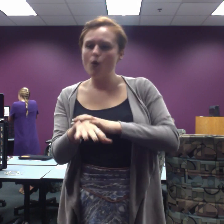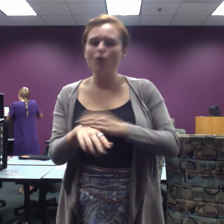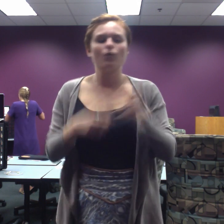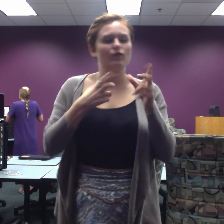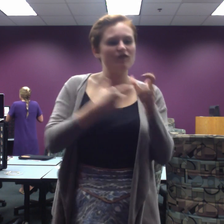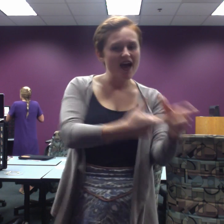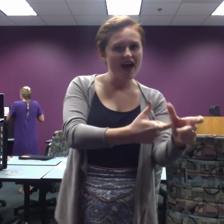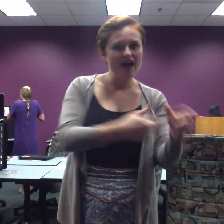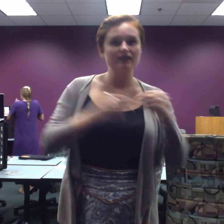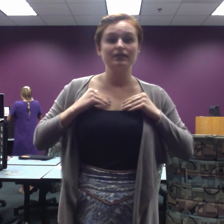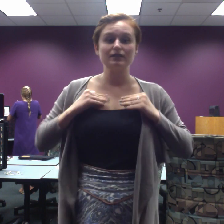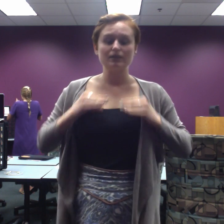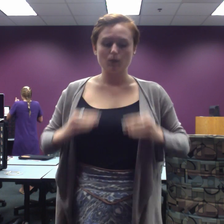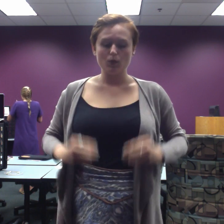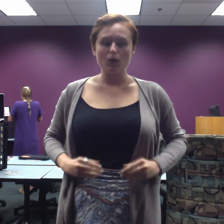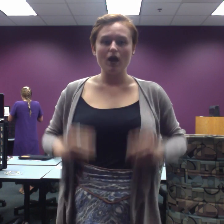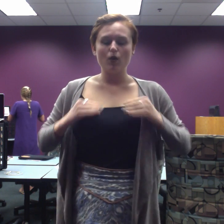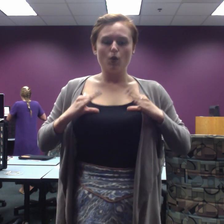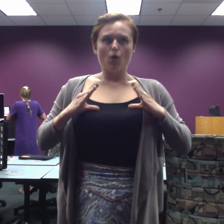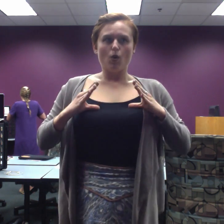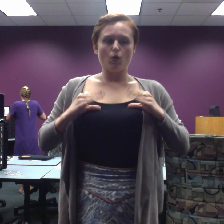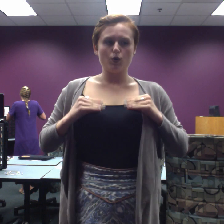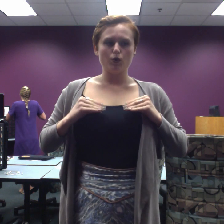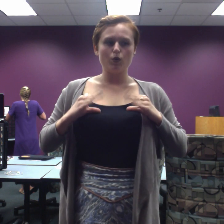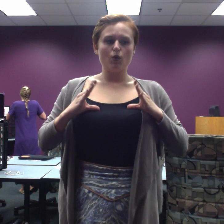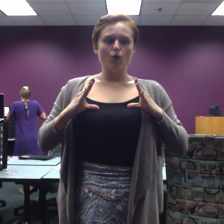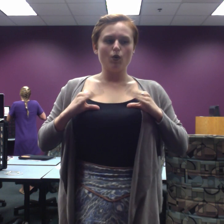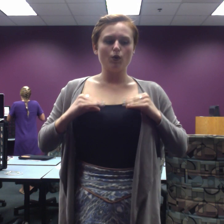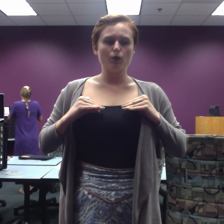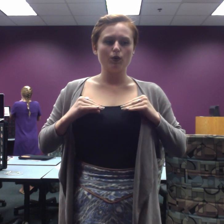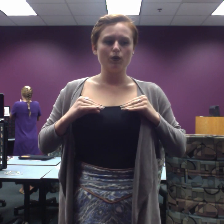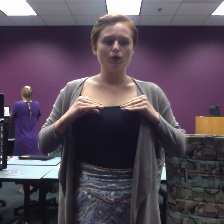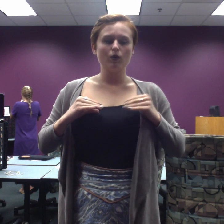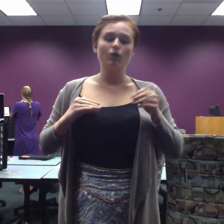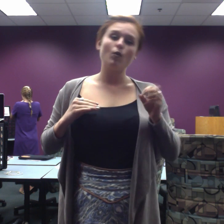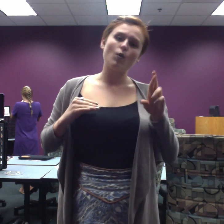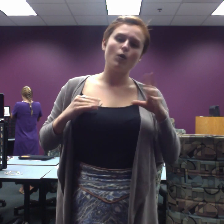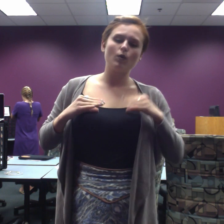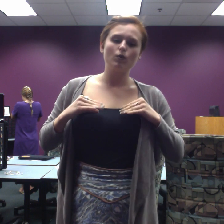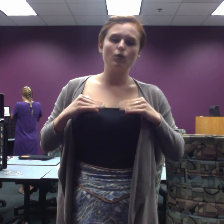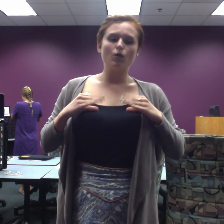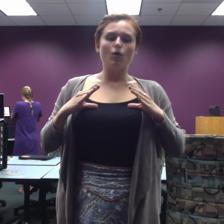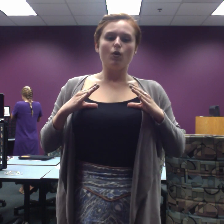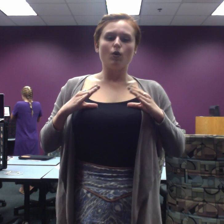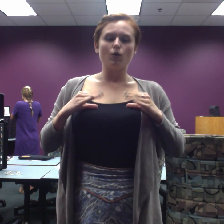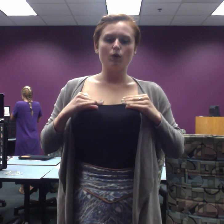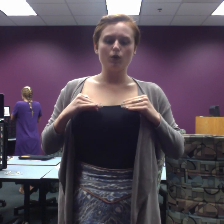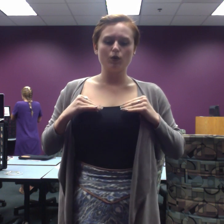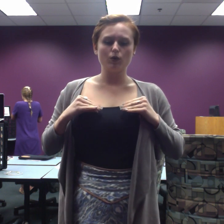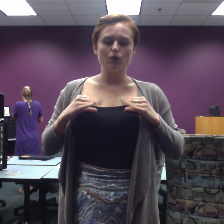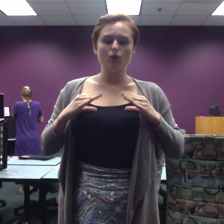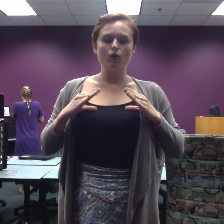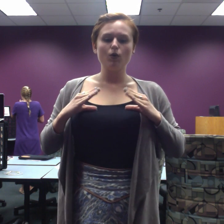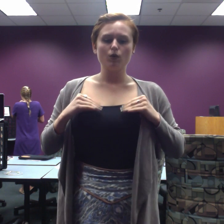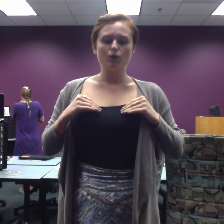out. Right? So with your partners, James, make sure you're working with Shirley. And with our partners, then we will